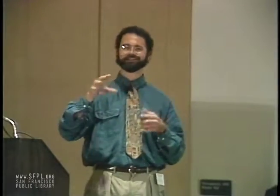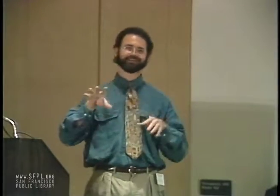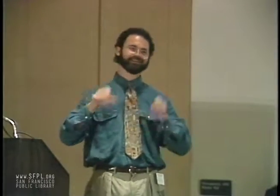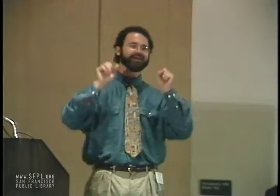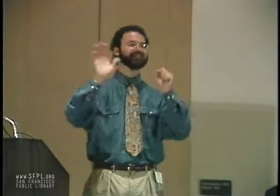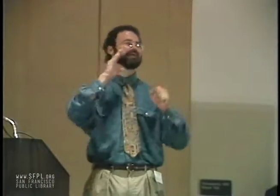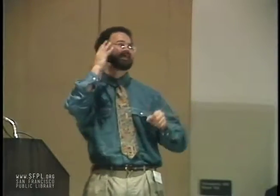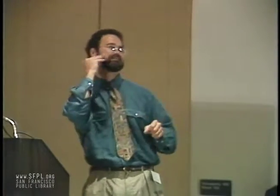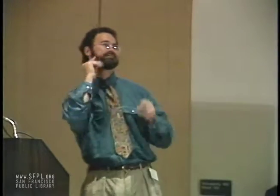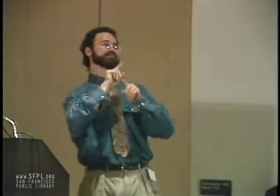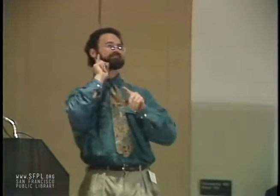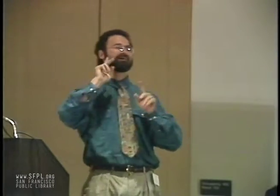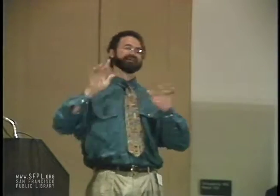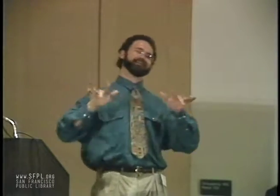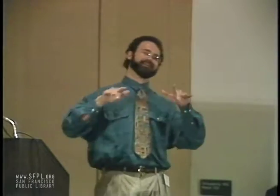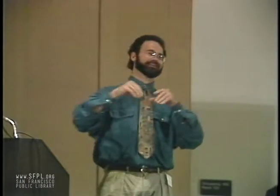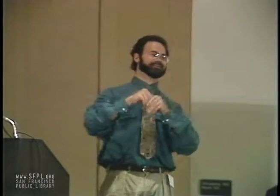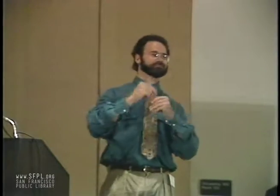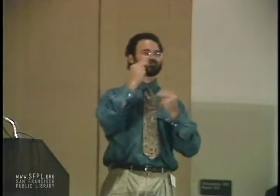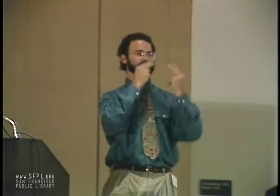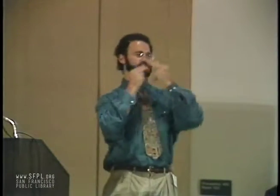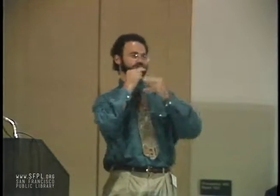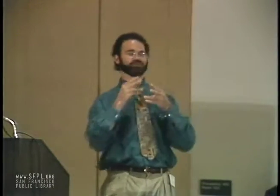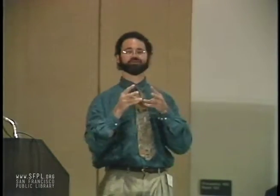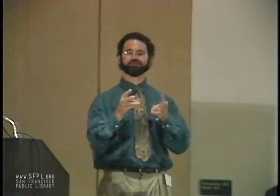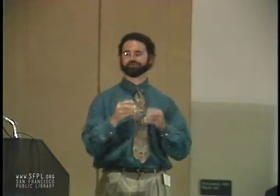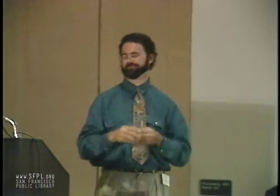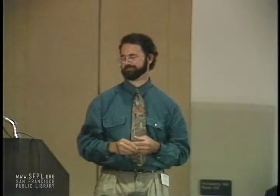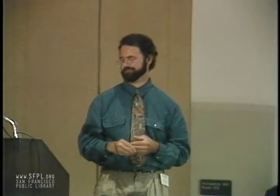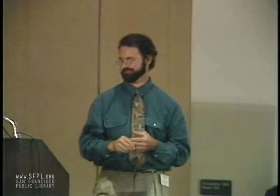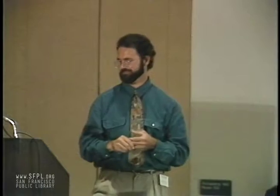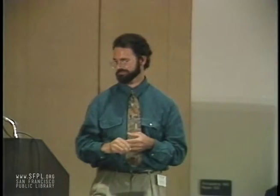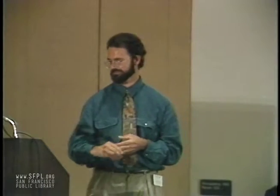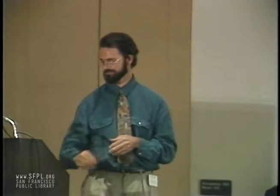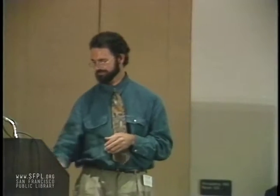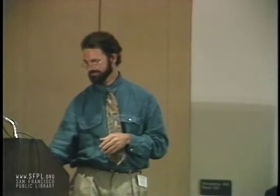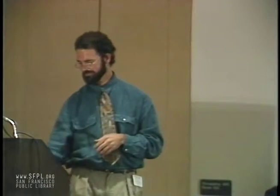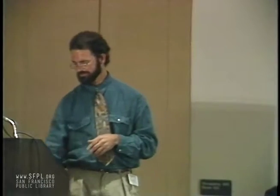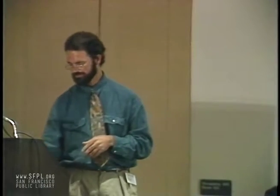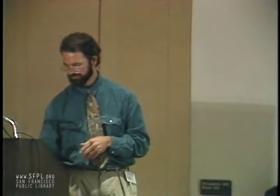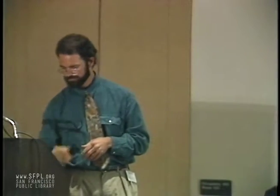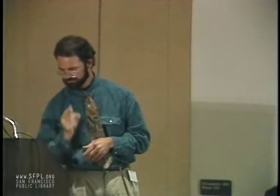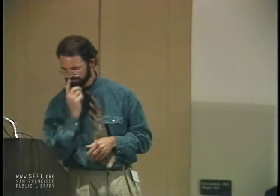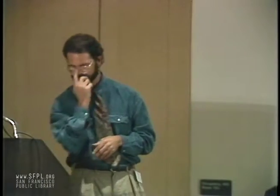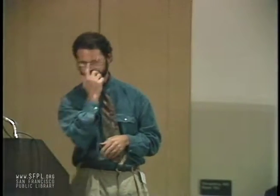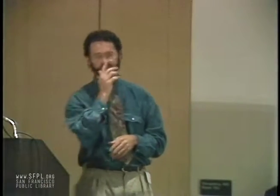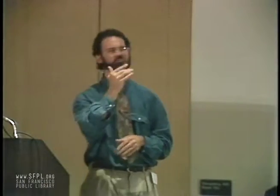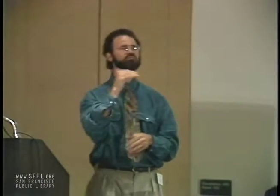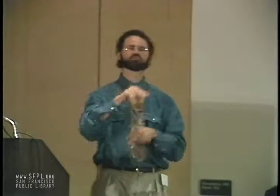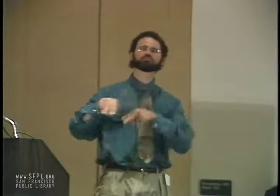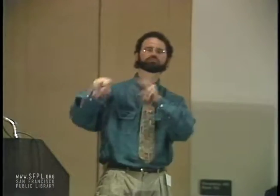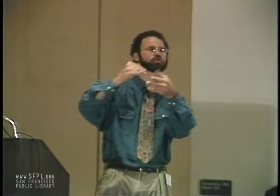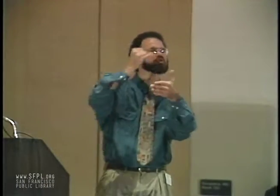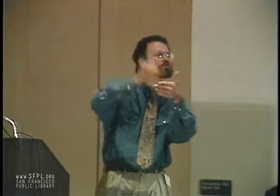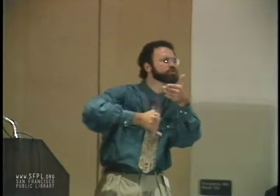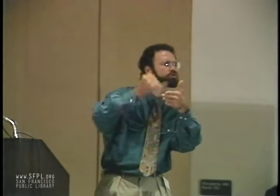communication by telling a joke like that. They take the experience and make it into something lighter, and it becomes part of their